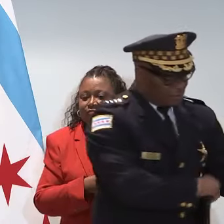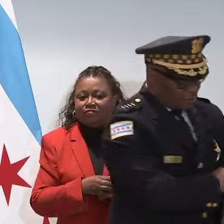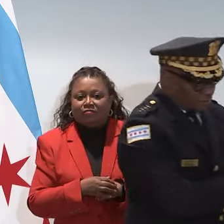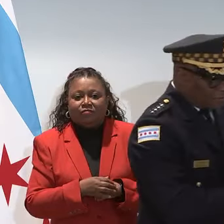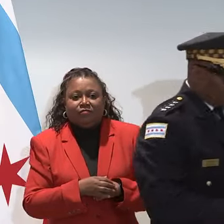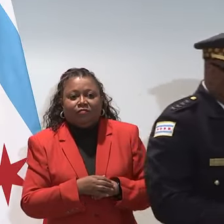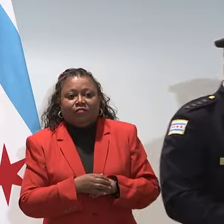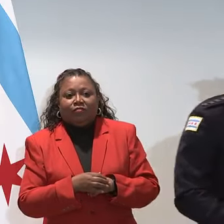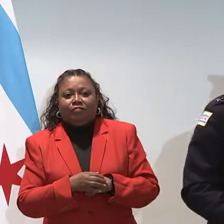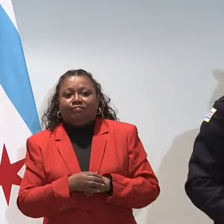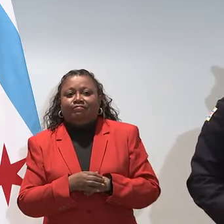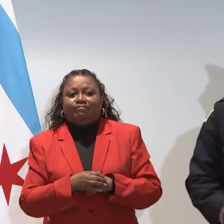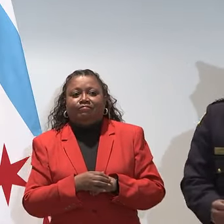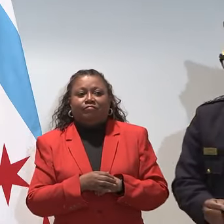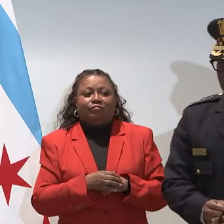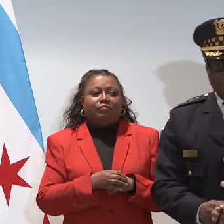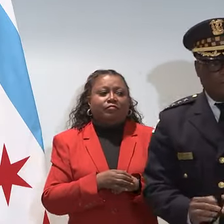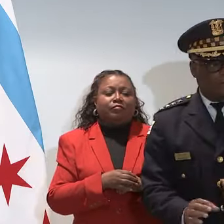Yeah.